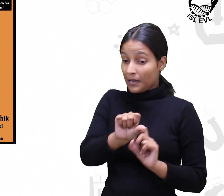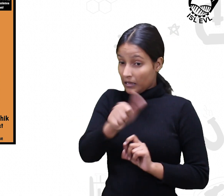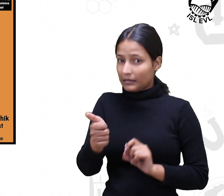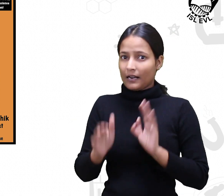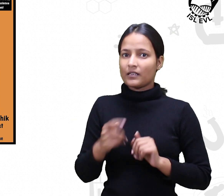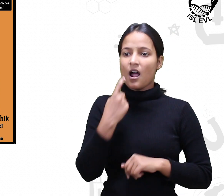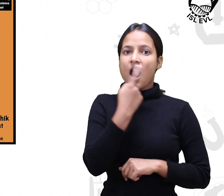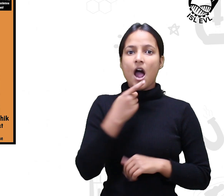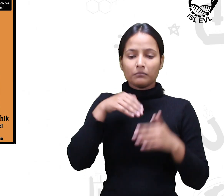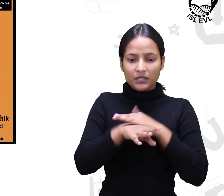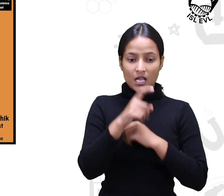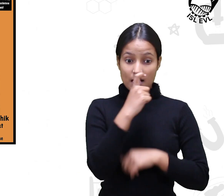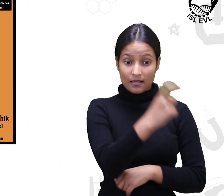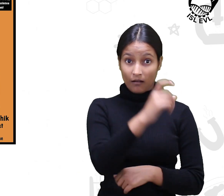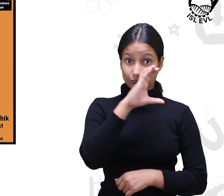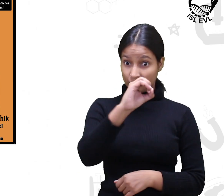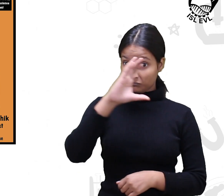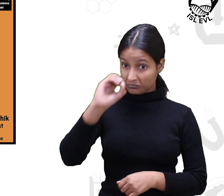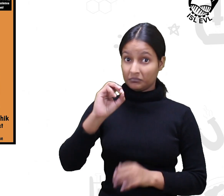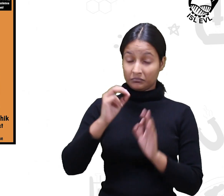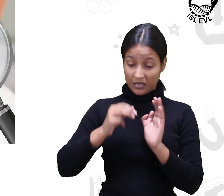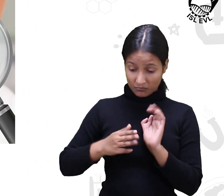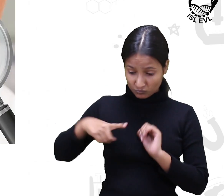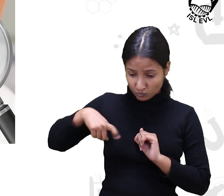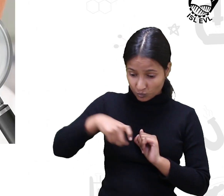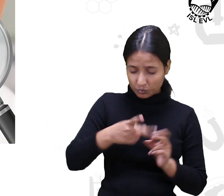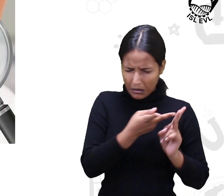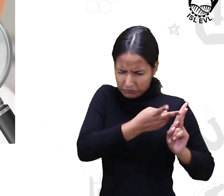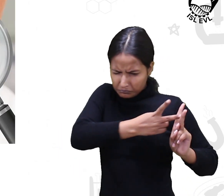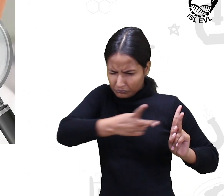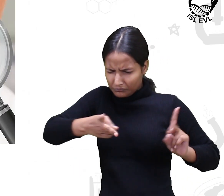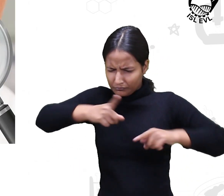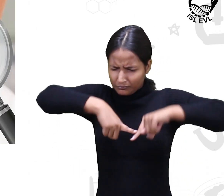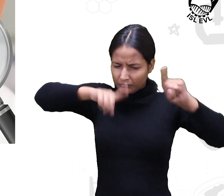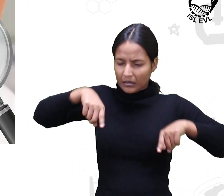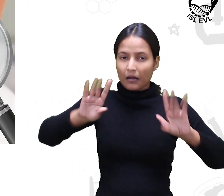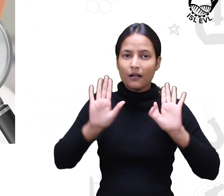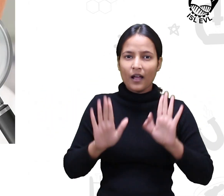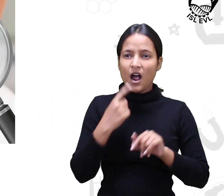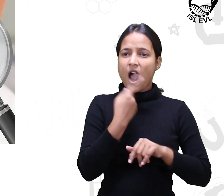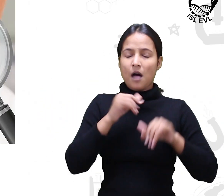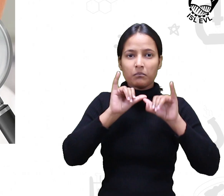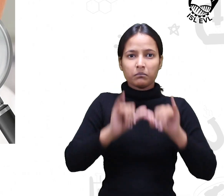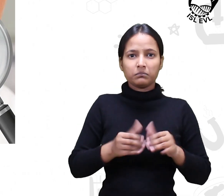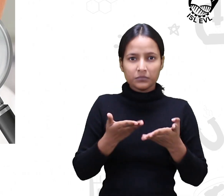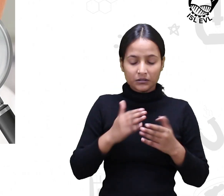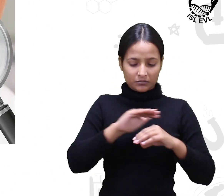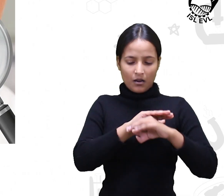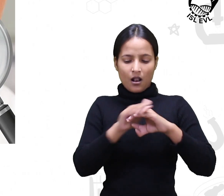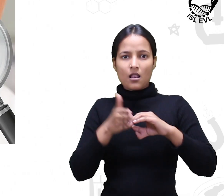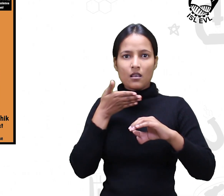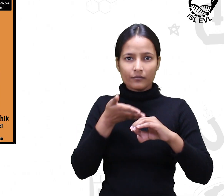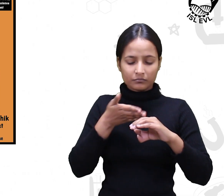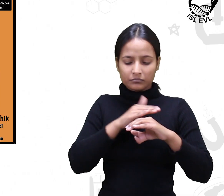different kinds of microbes in our mouth, and a large proportion of them live on our teeth surfaces in